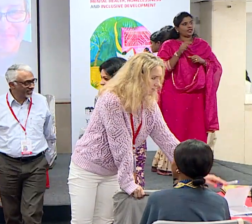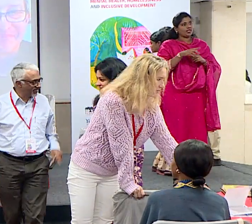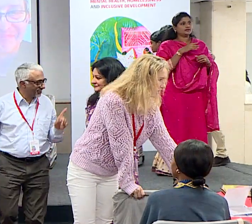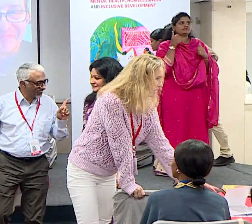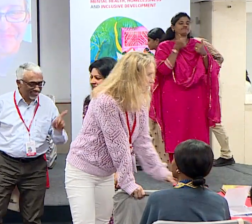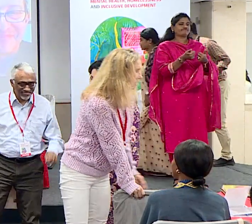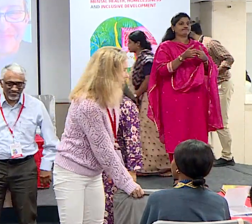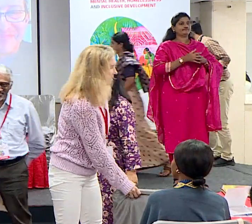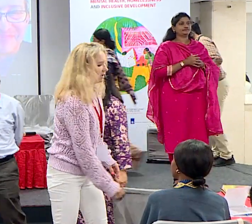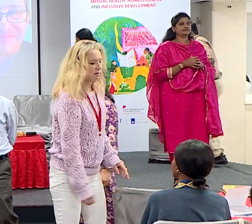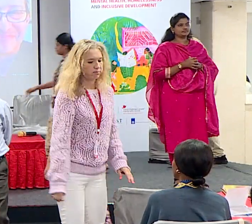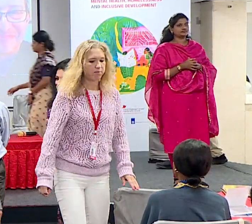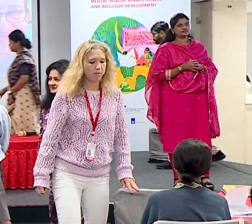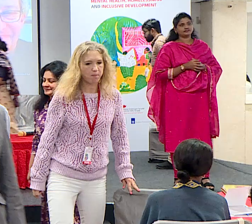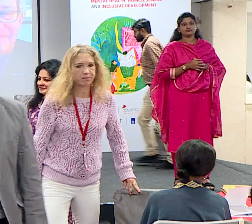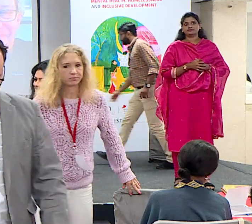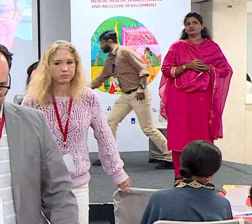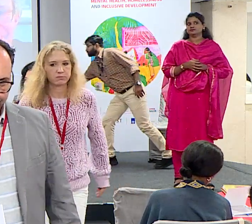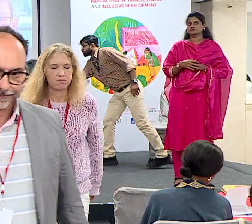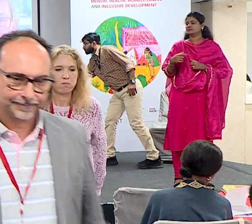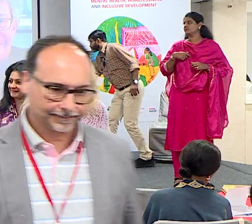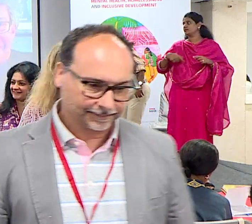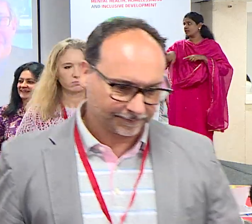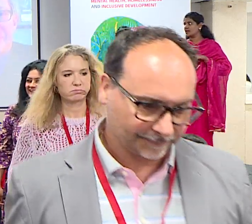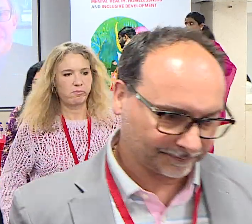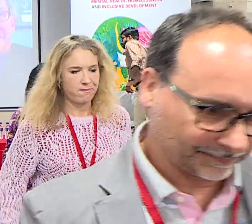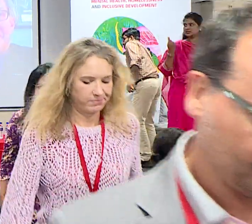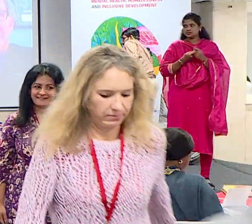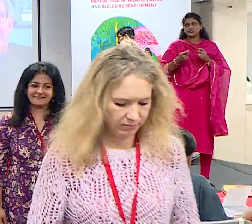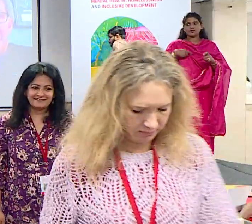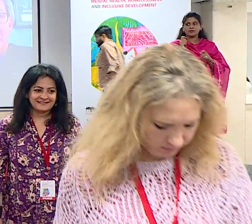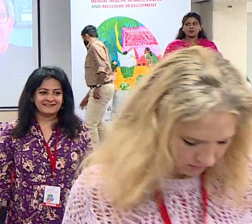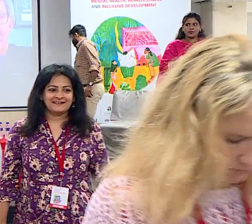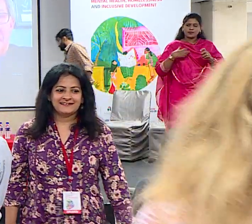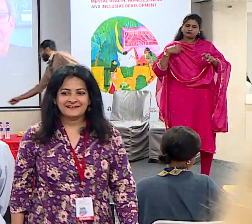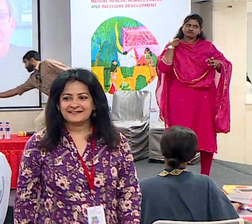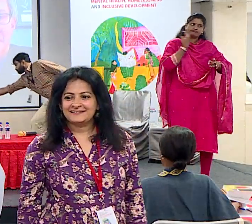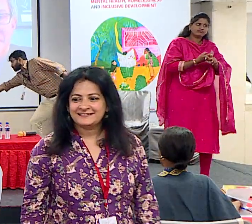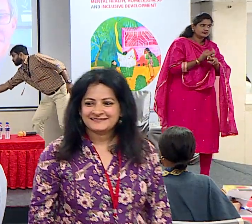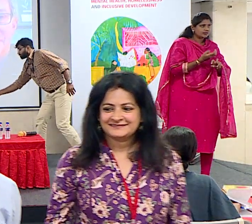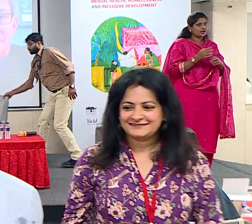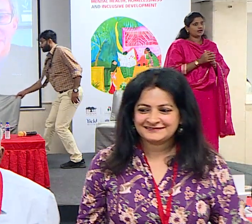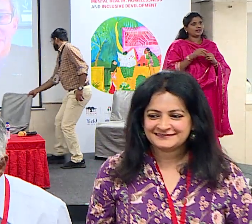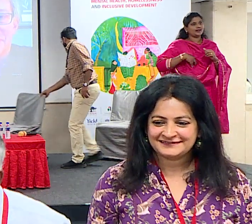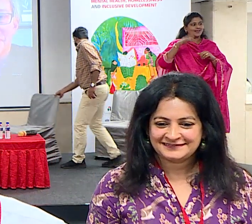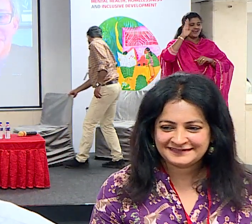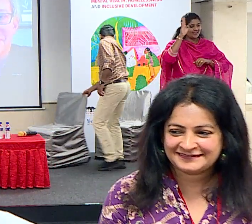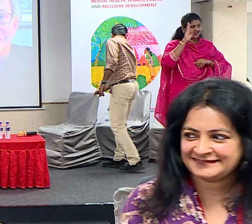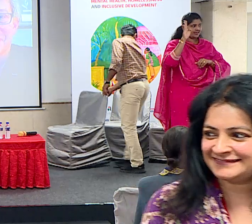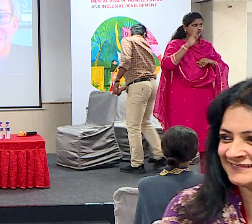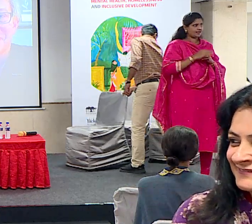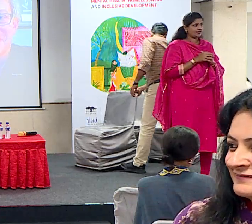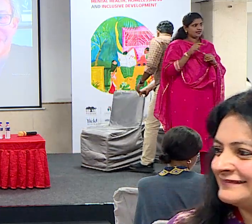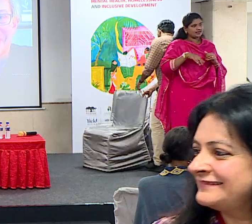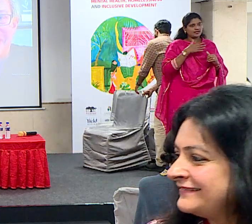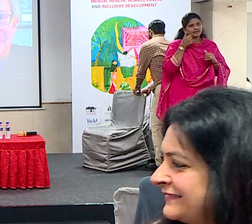excellent. Our logistics team has worked very hard to make this happen. So hi, Dr. Gabby, hi, Dr. May. Very nice